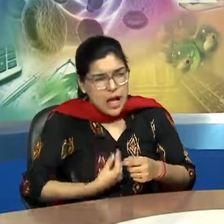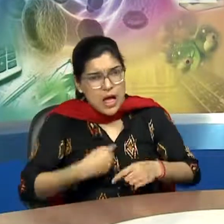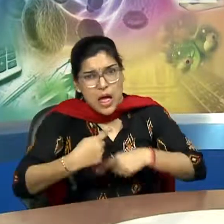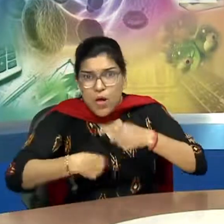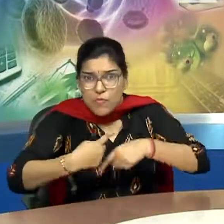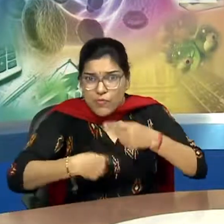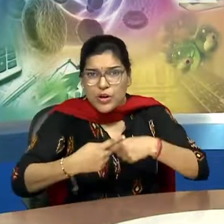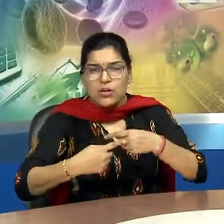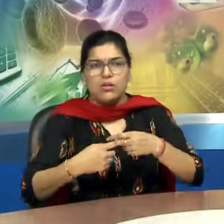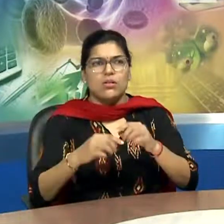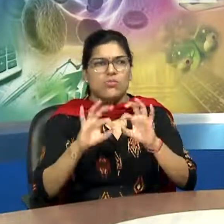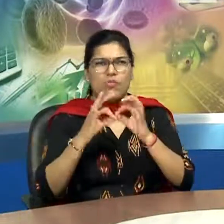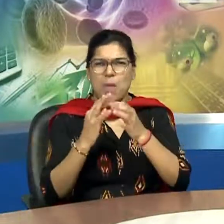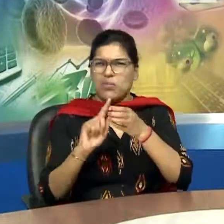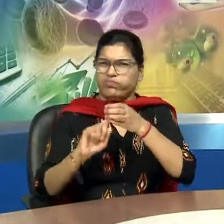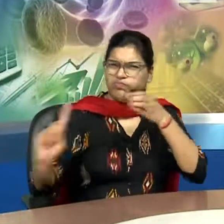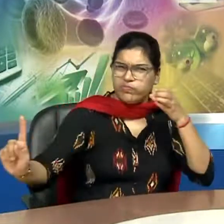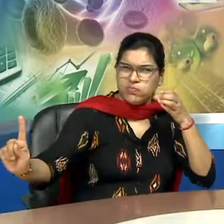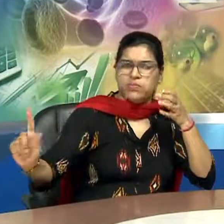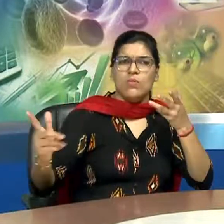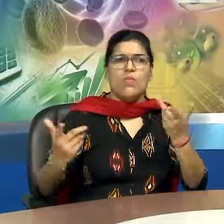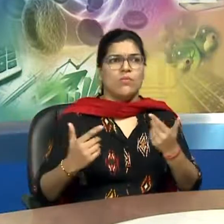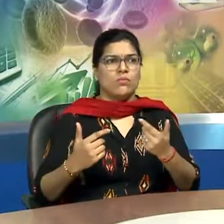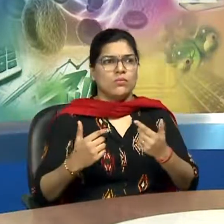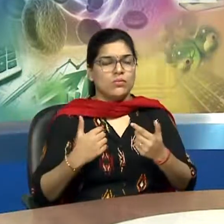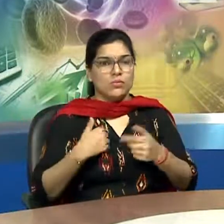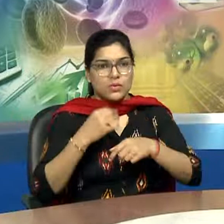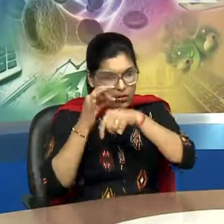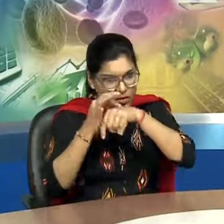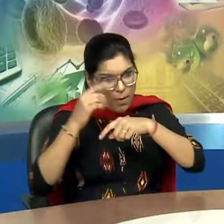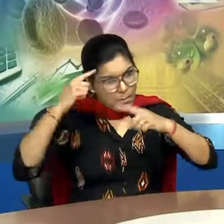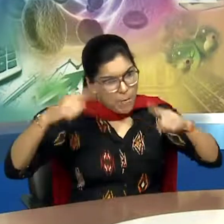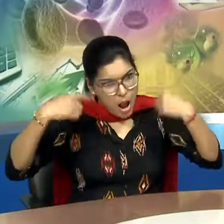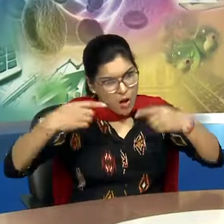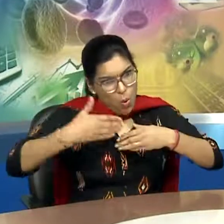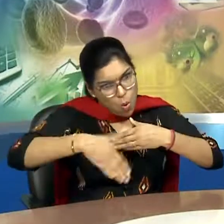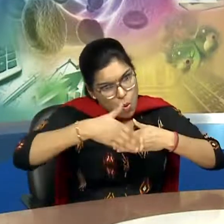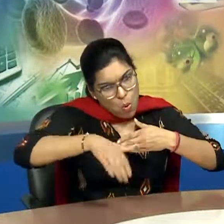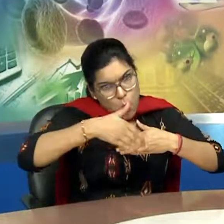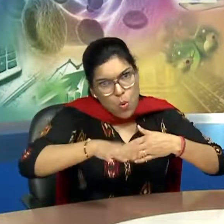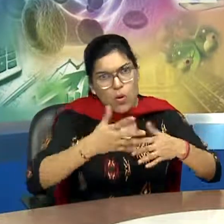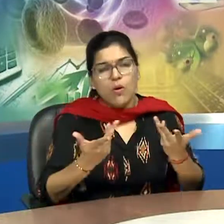physiotherapy, support group, or family therapy.